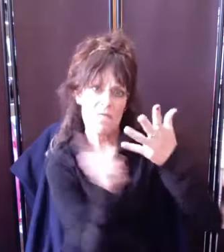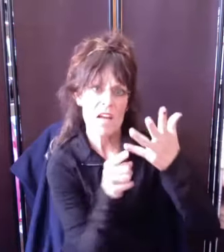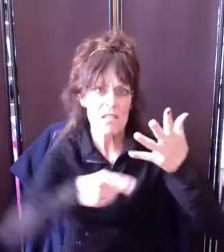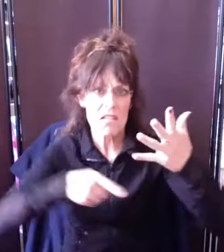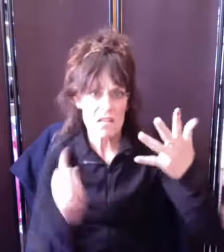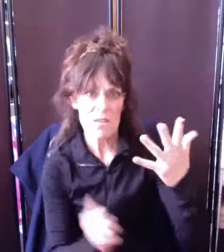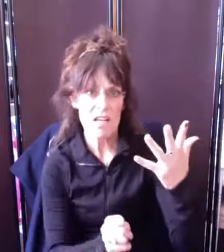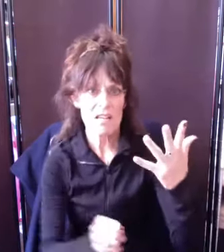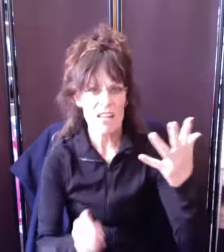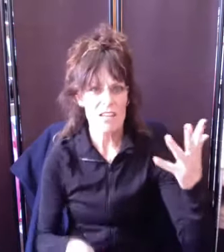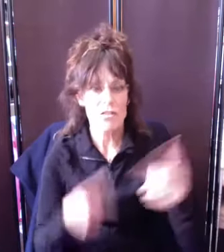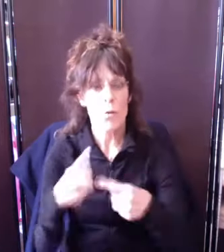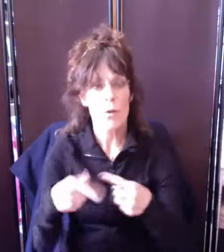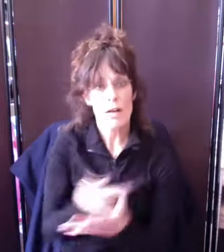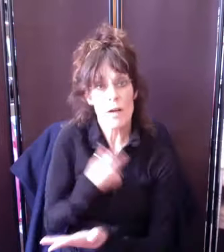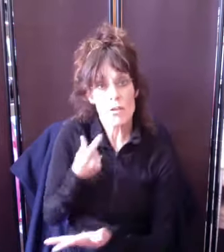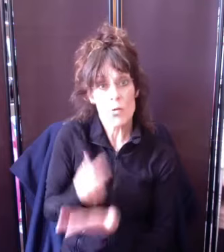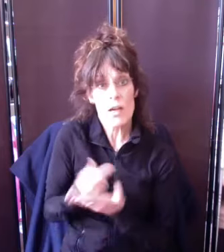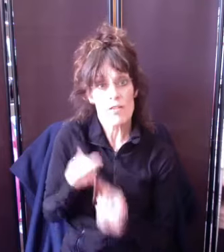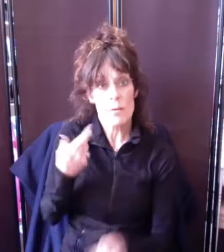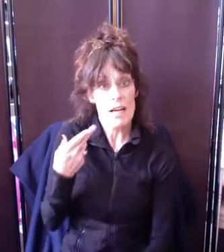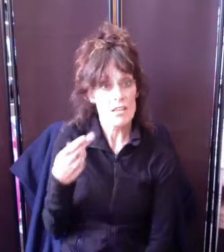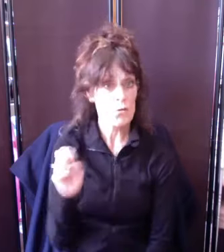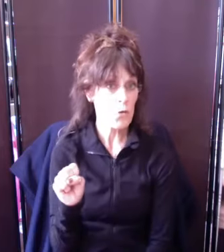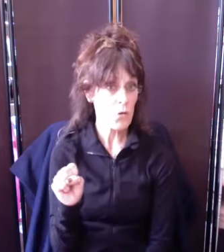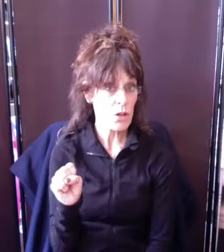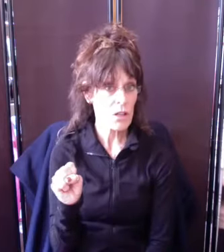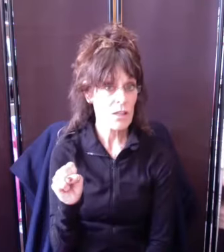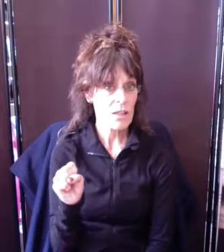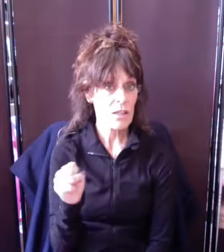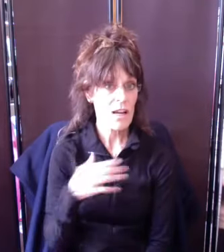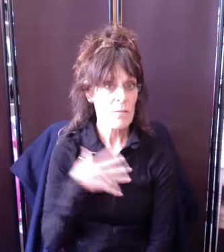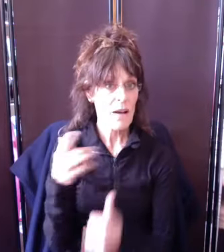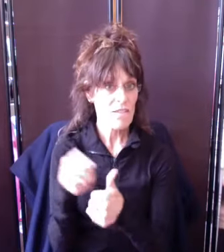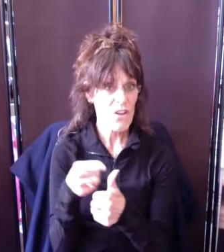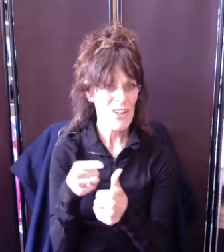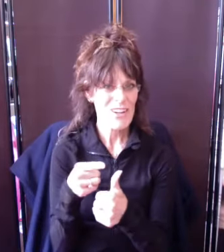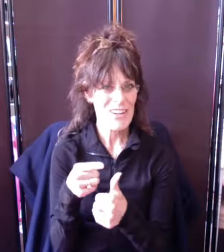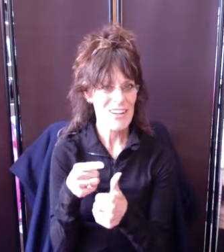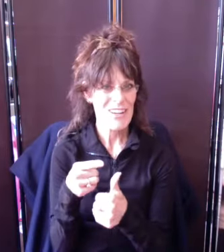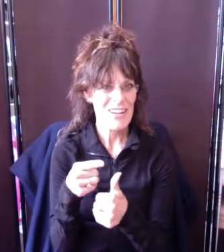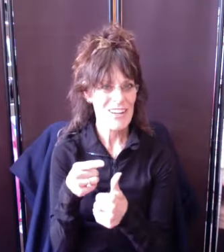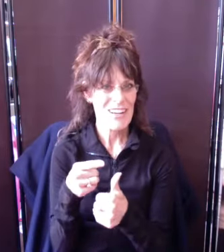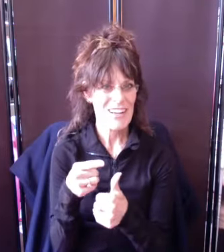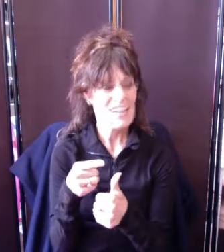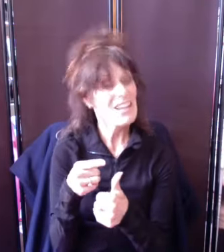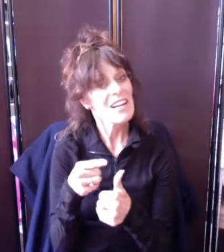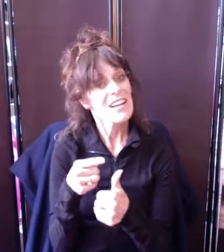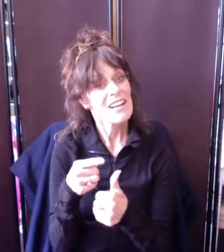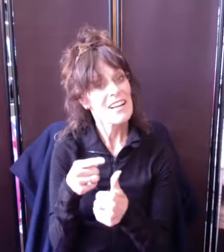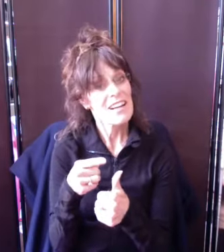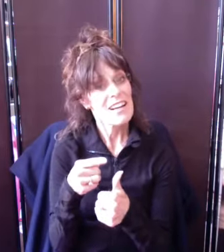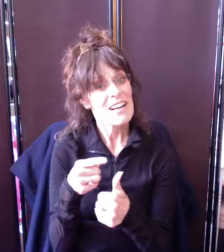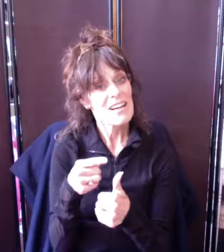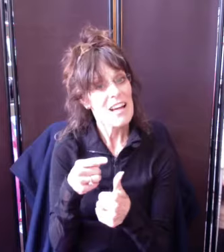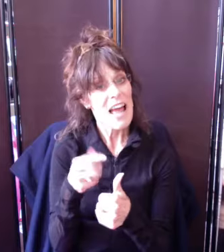when I graduated from high school, that was my first, my first trip to AA was the week after I graduated. Now, mind